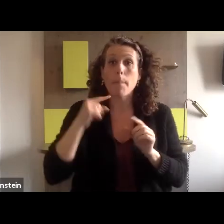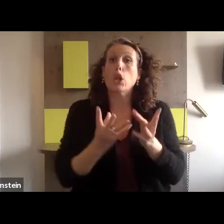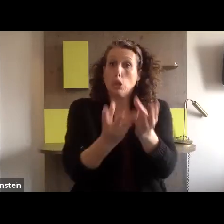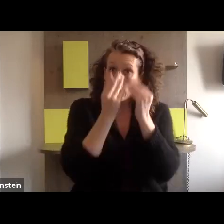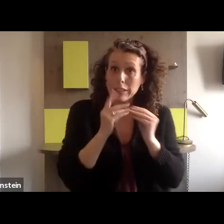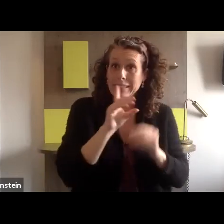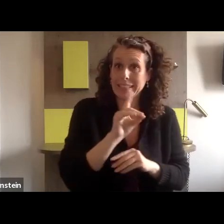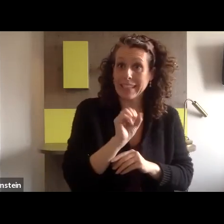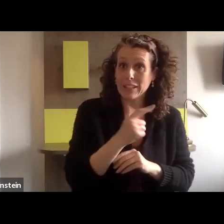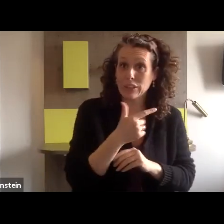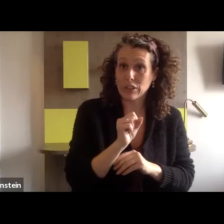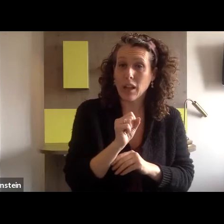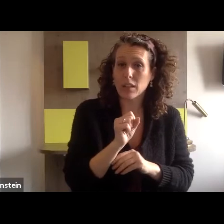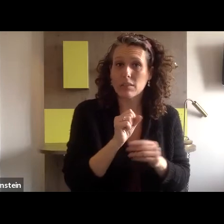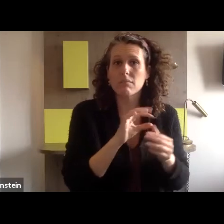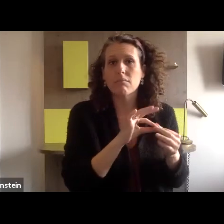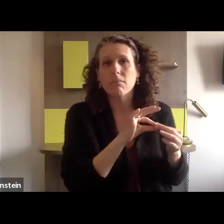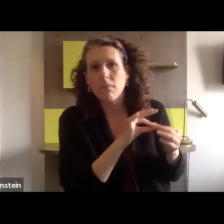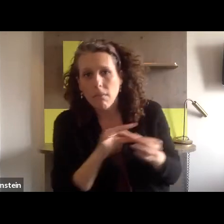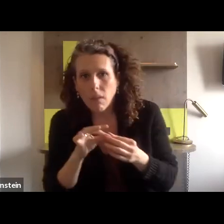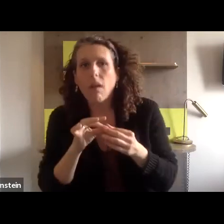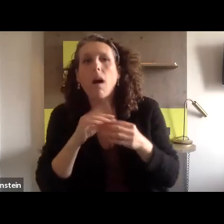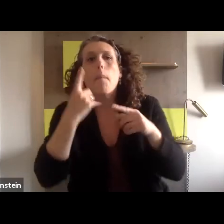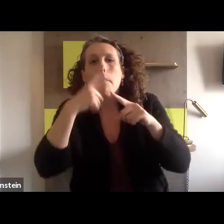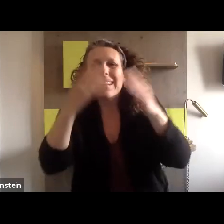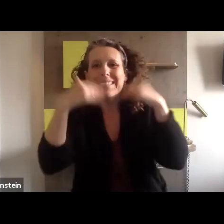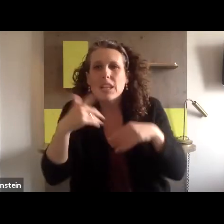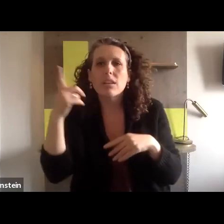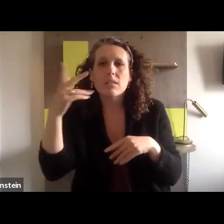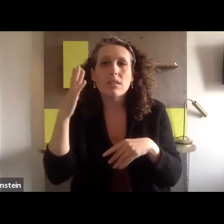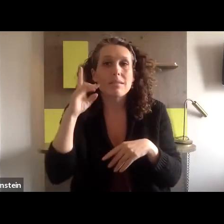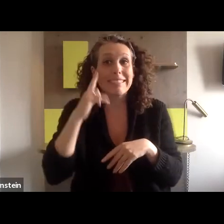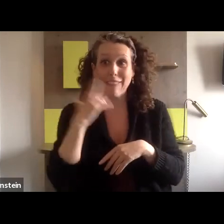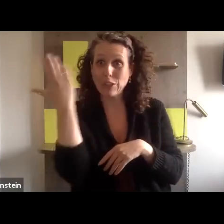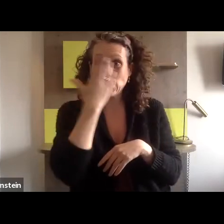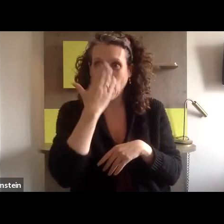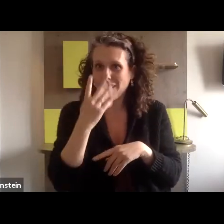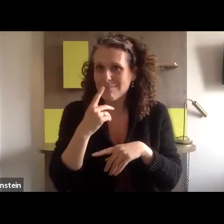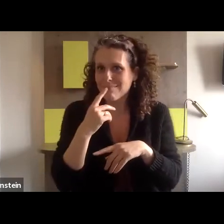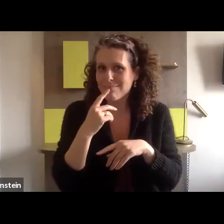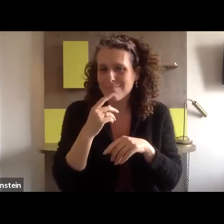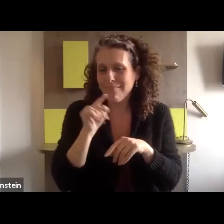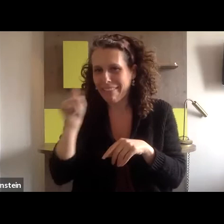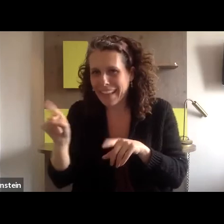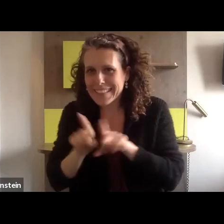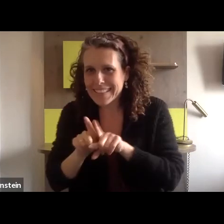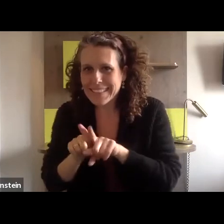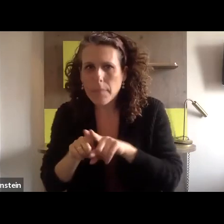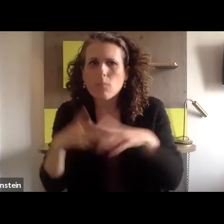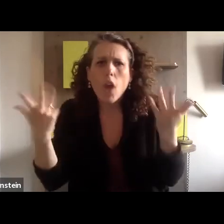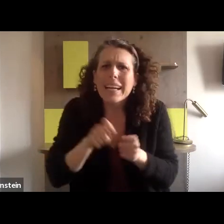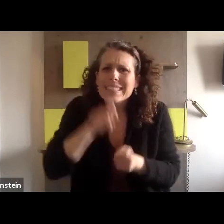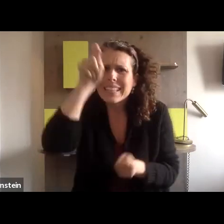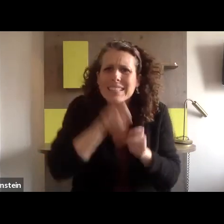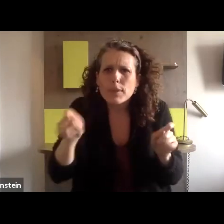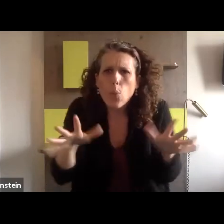or schools for the deaf. So these are just examples, right? So, and where does assessment take place? Well, basically